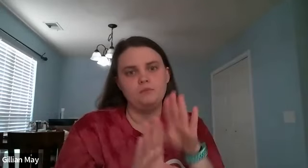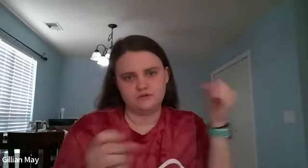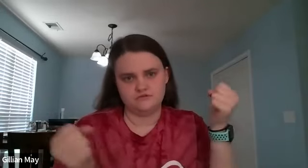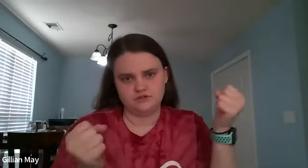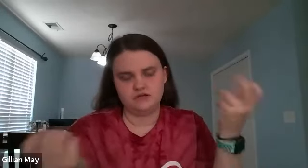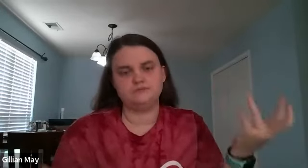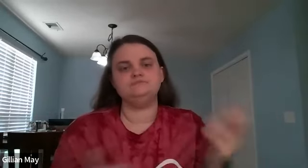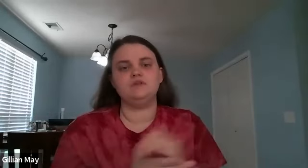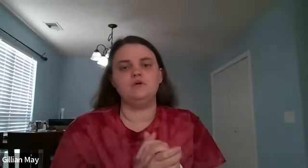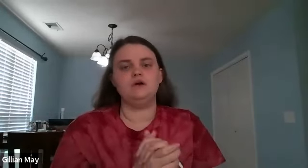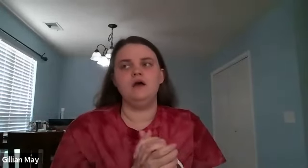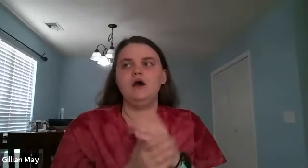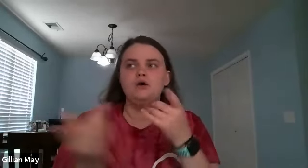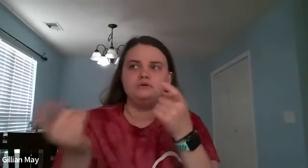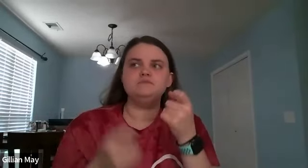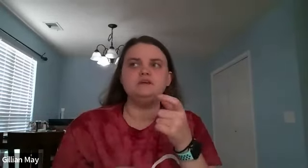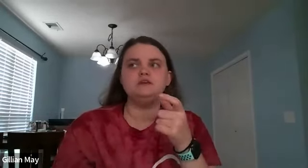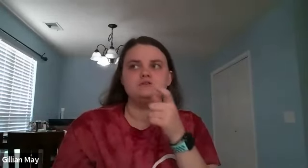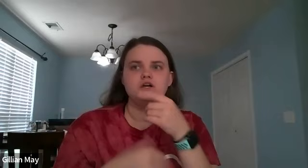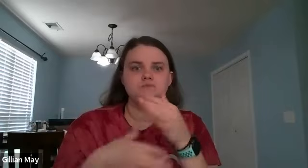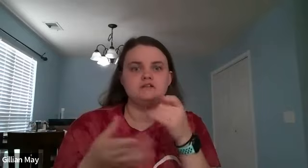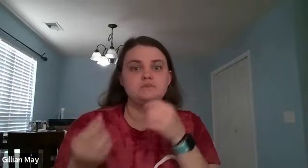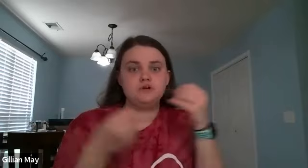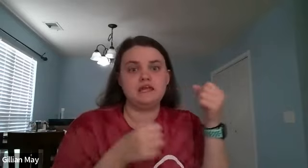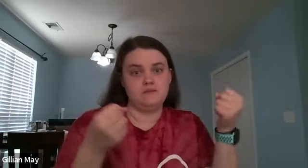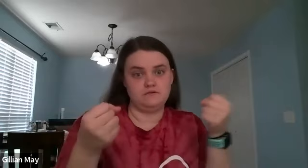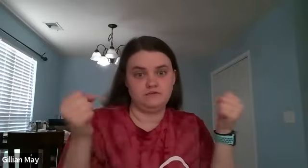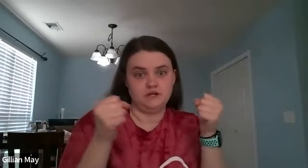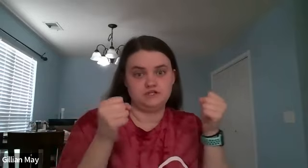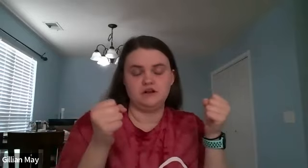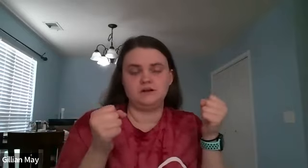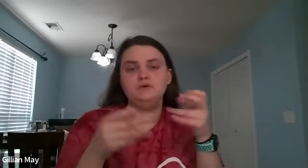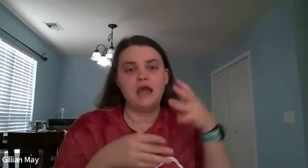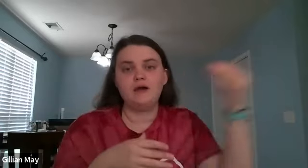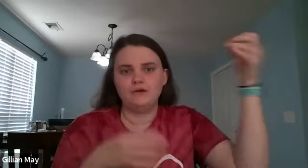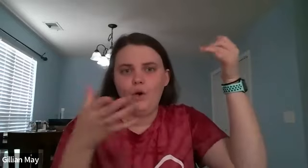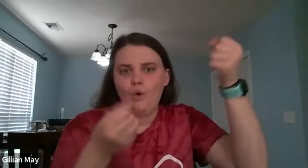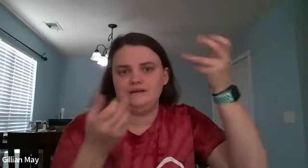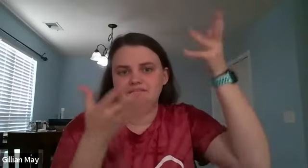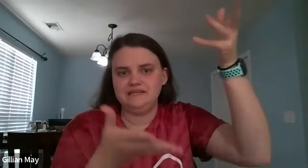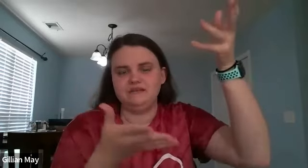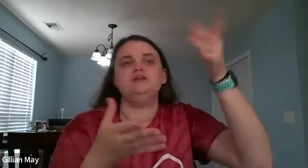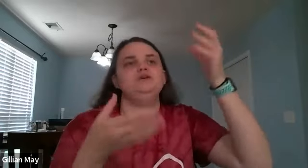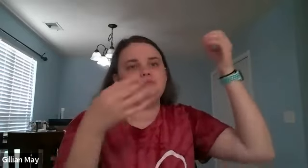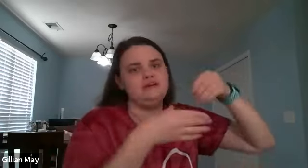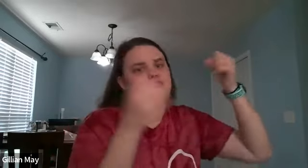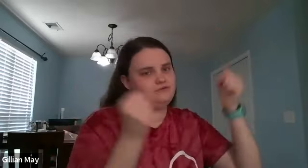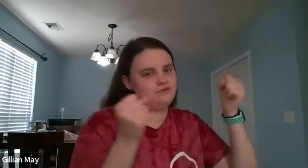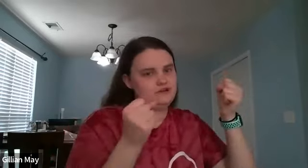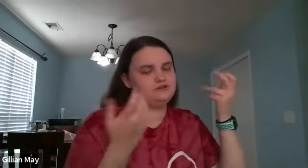the refrigerator. Or, oh, give me your lunchbox, I'll put it in the fridge. You're not going to put it out in the cold and leave it. No, you'll put it in the refrigerator.